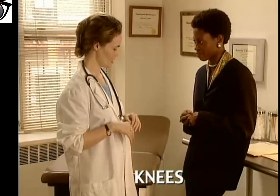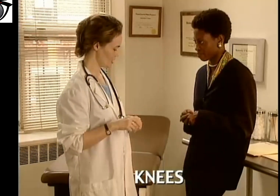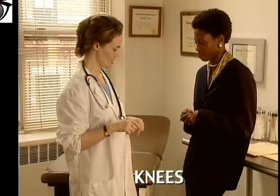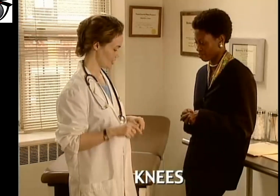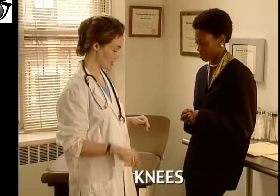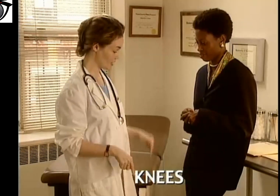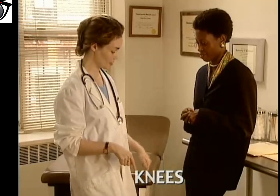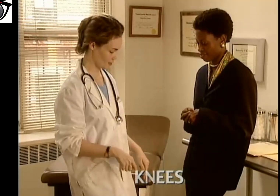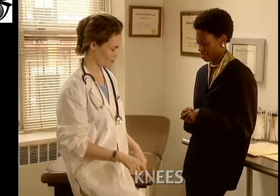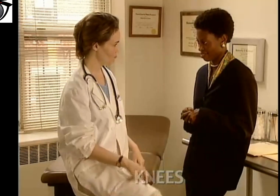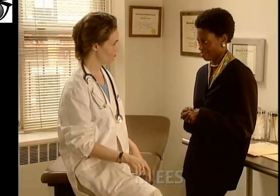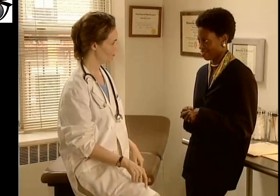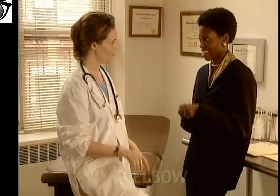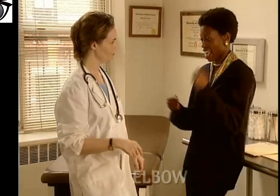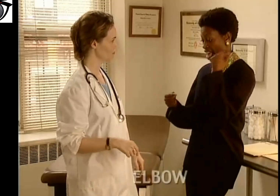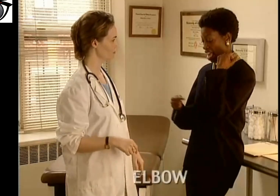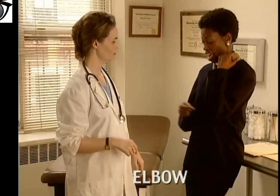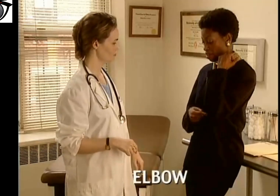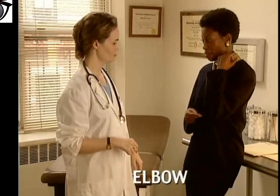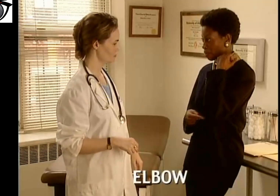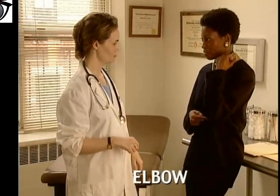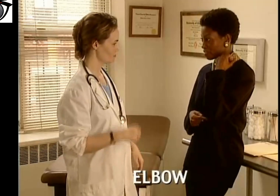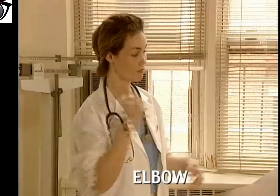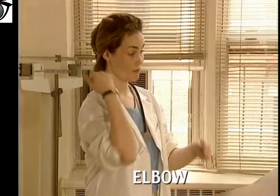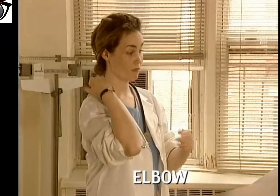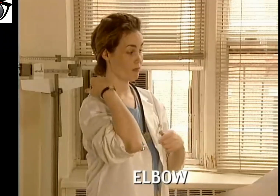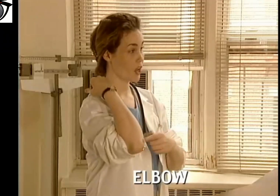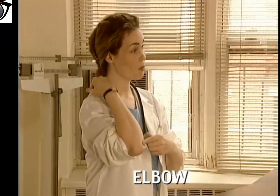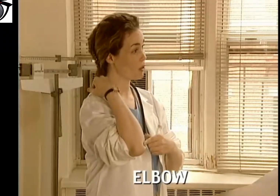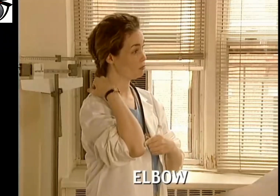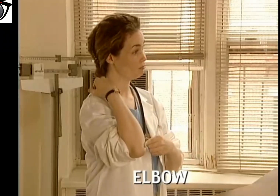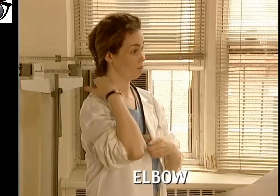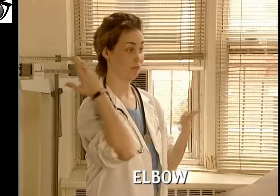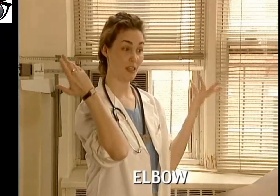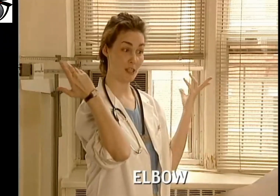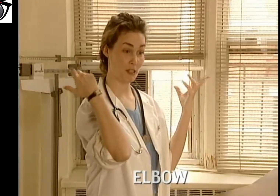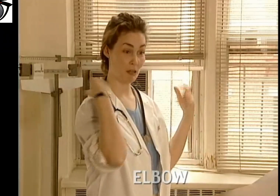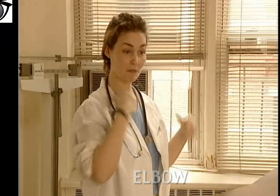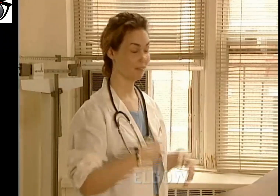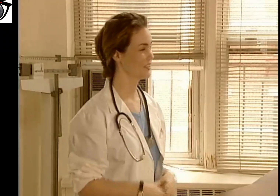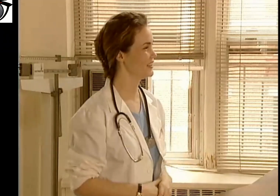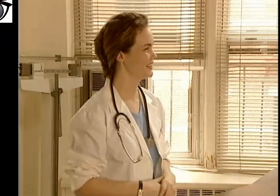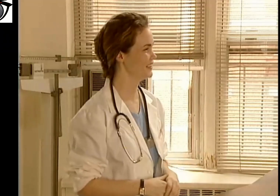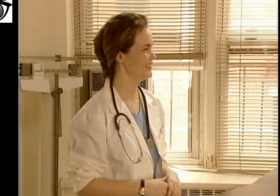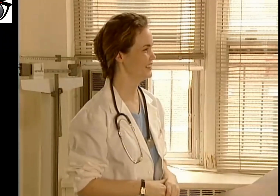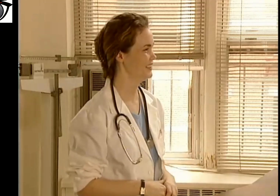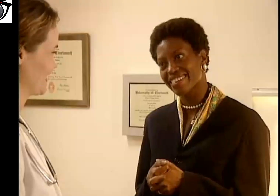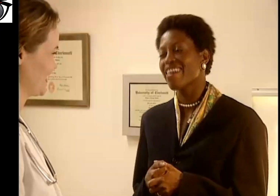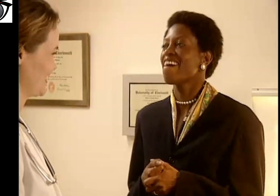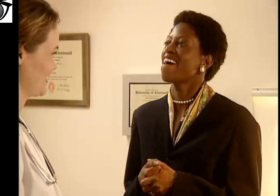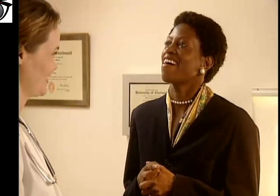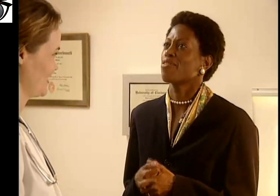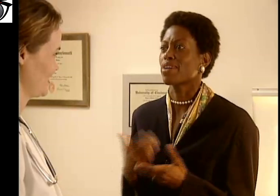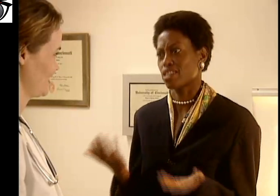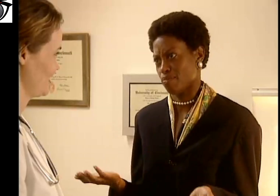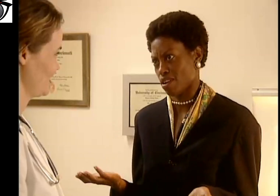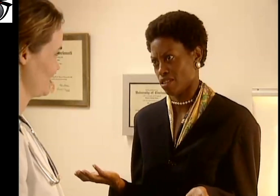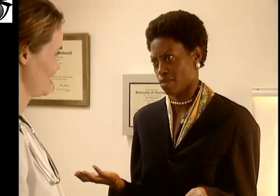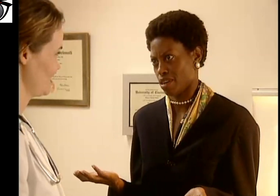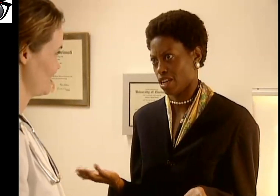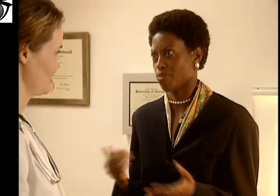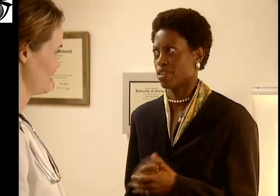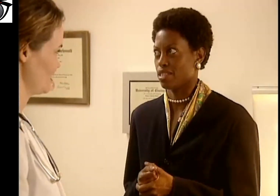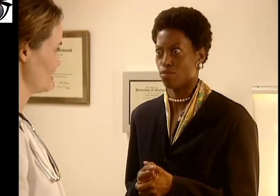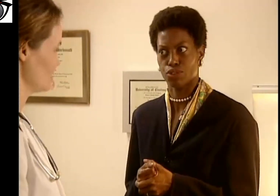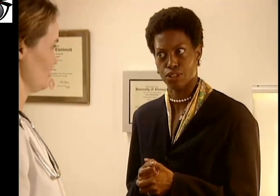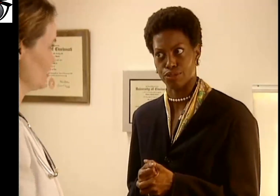Knees. Knees. Elbow. Elbow. Easy enough. The rest of the